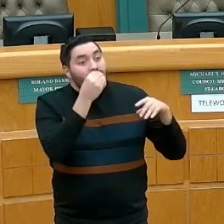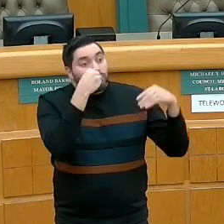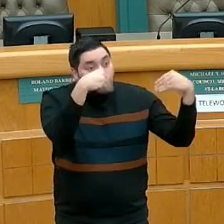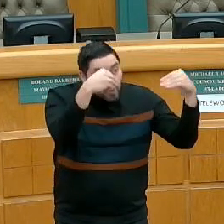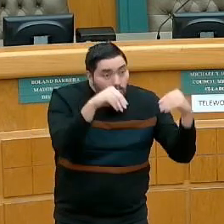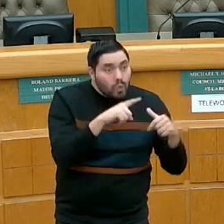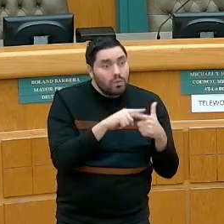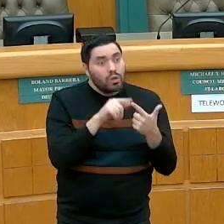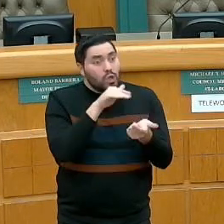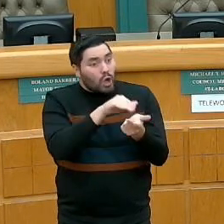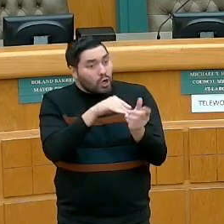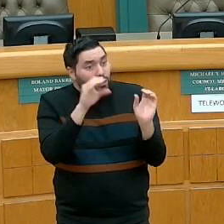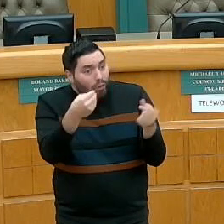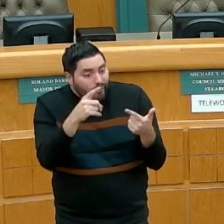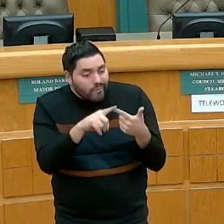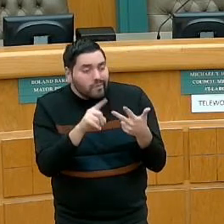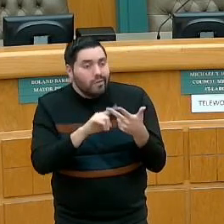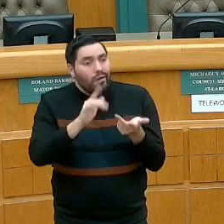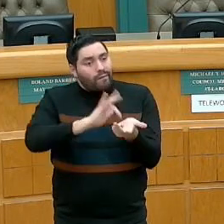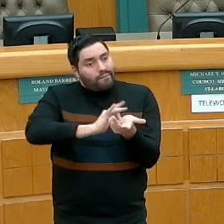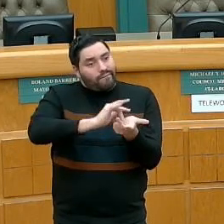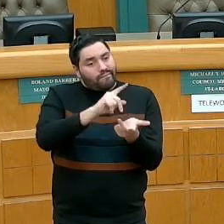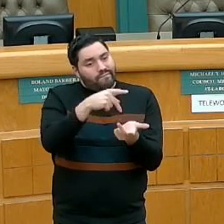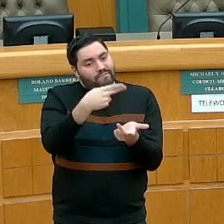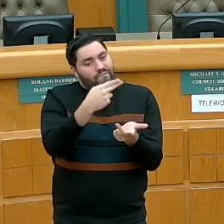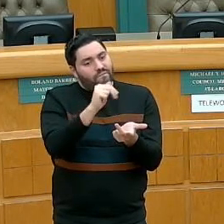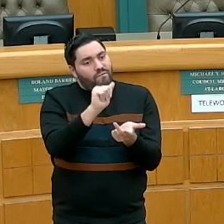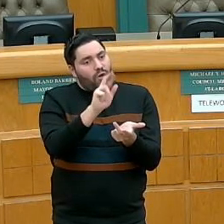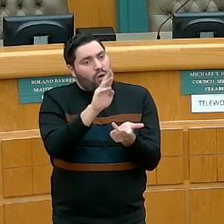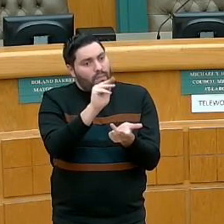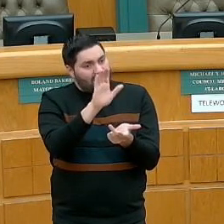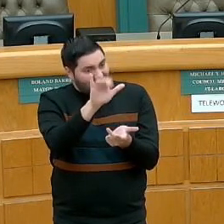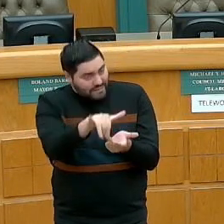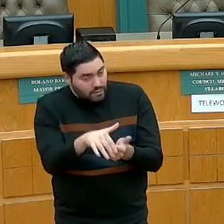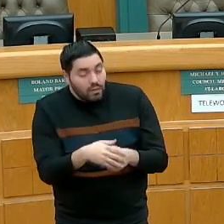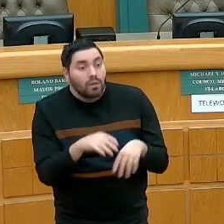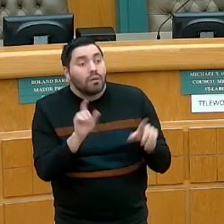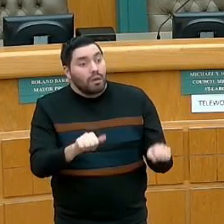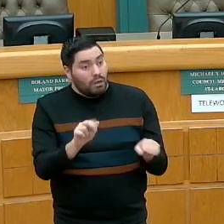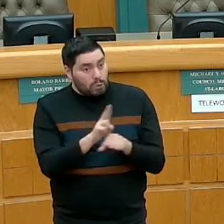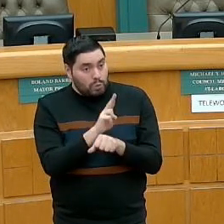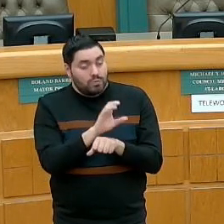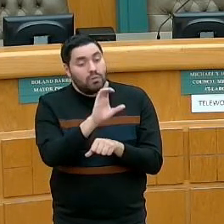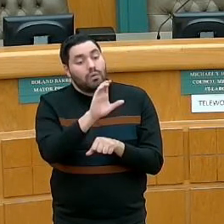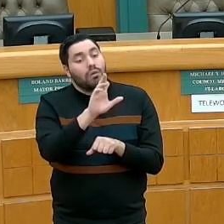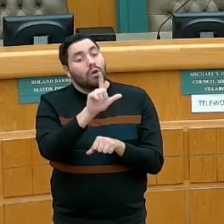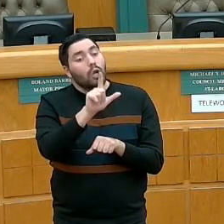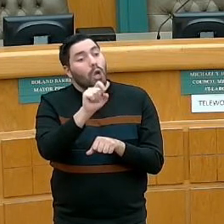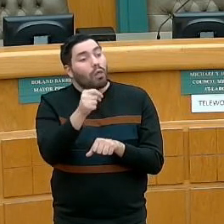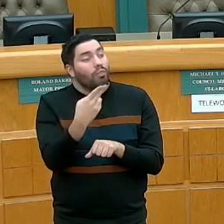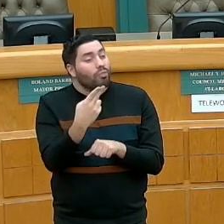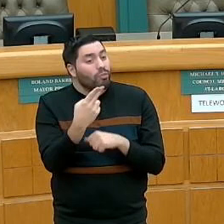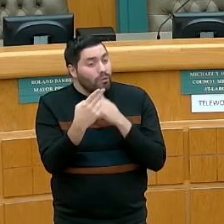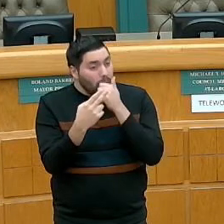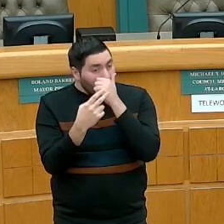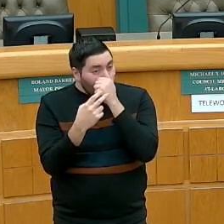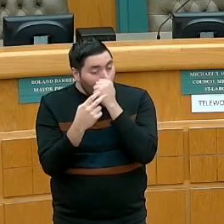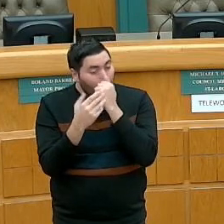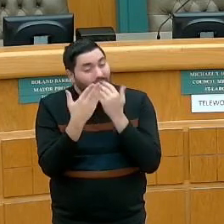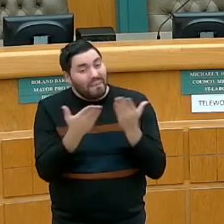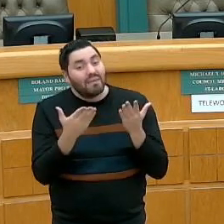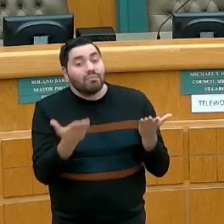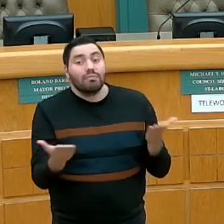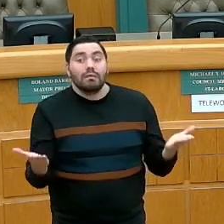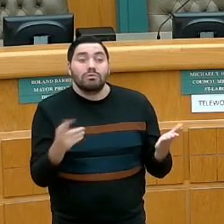or pharmacies. The recommended masks can be made with cloth covering, made from products you can find in